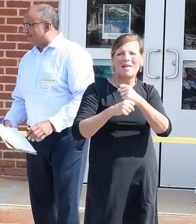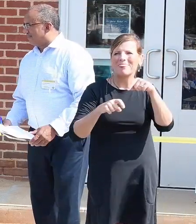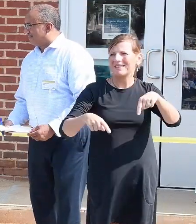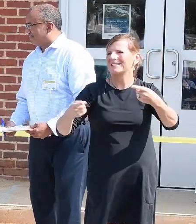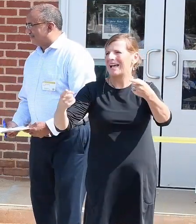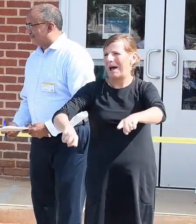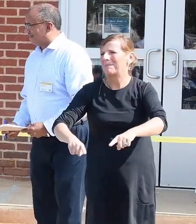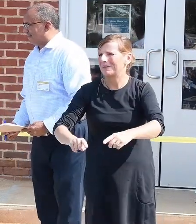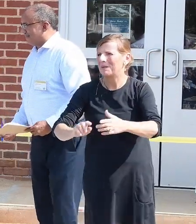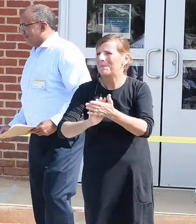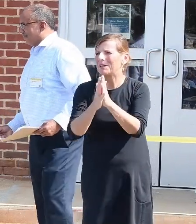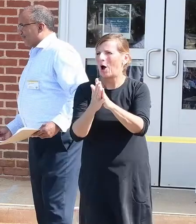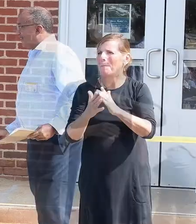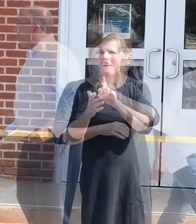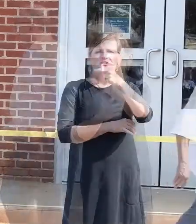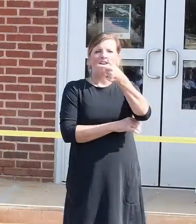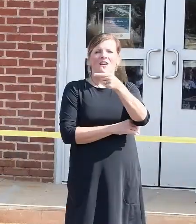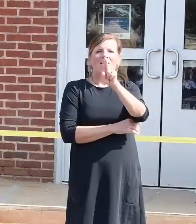you all.